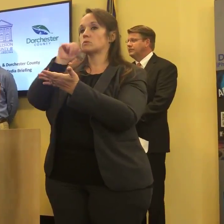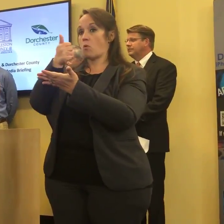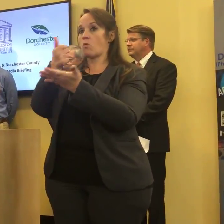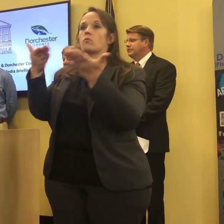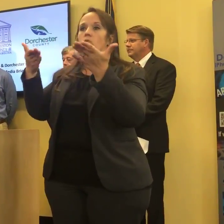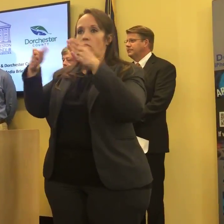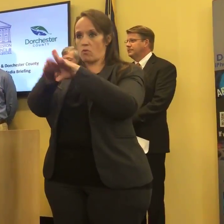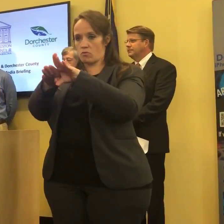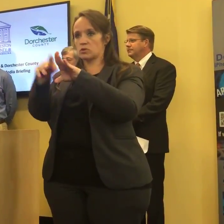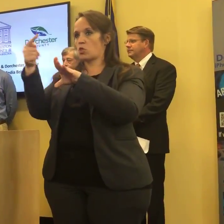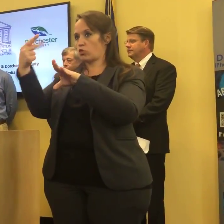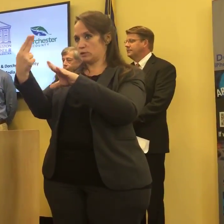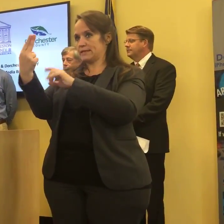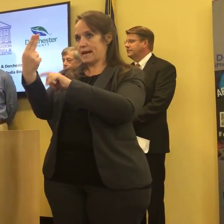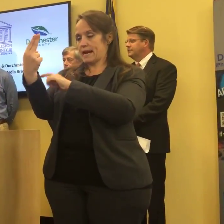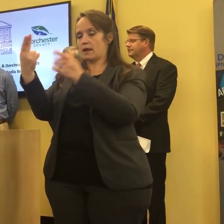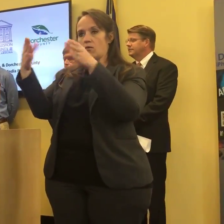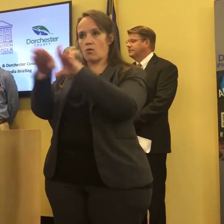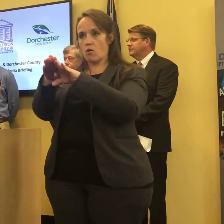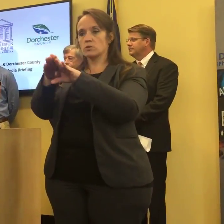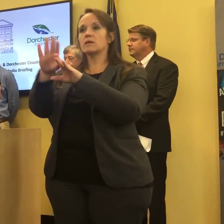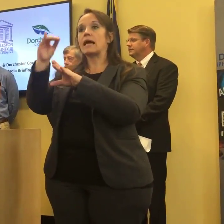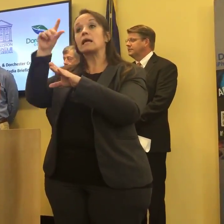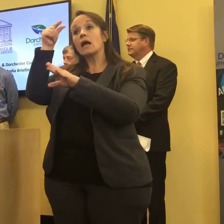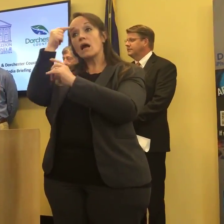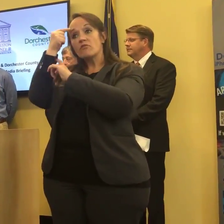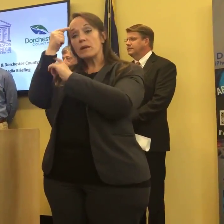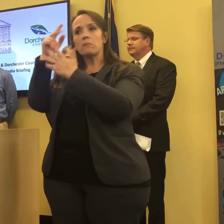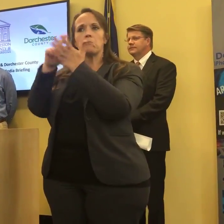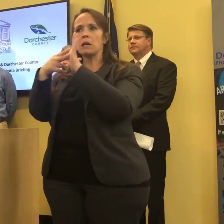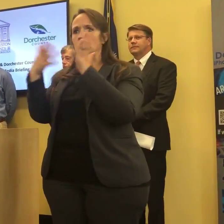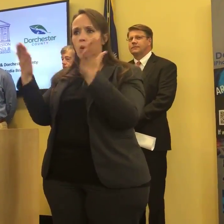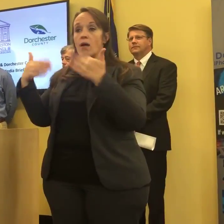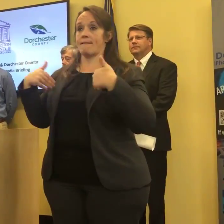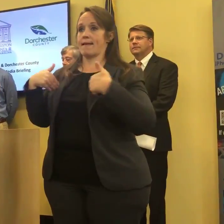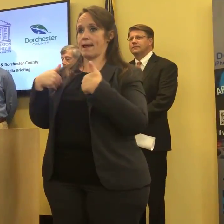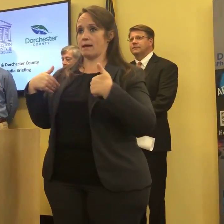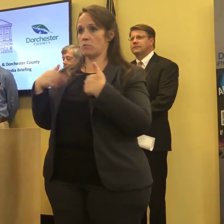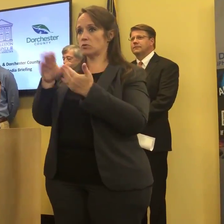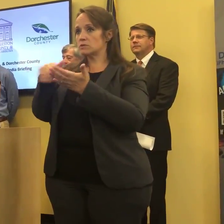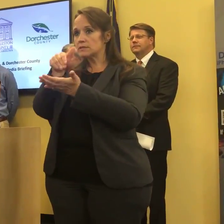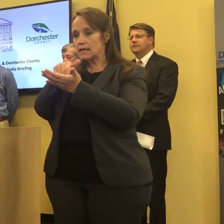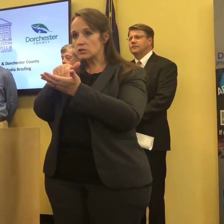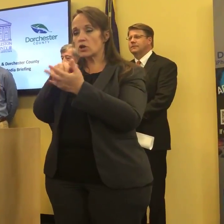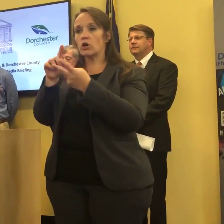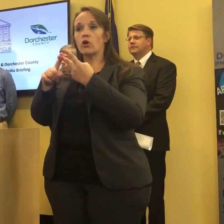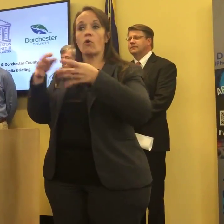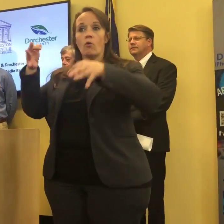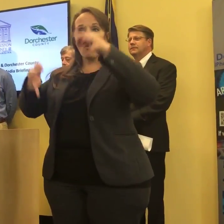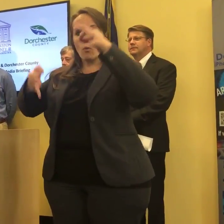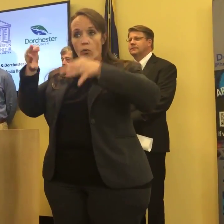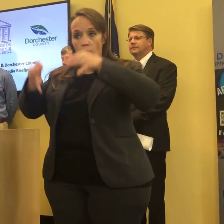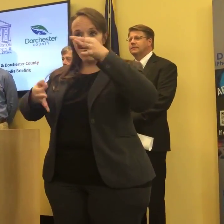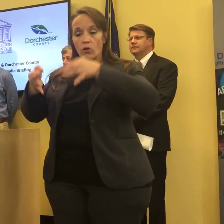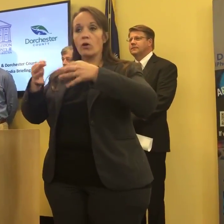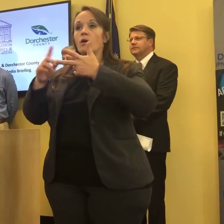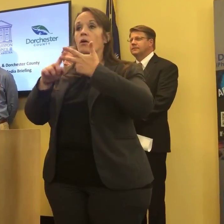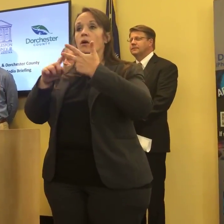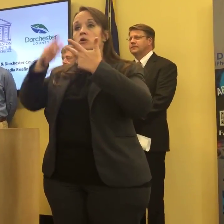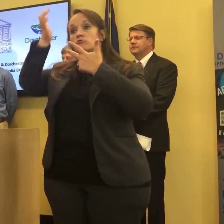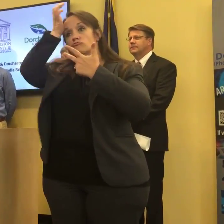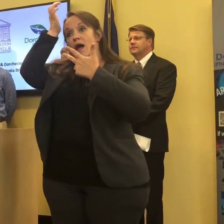closed. With the government offices, that includes the Animal Center and the courthouse, the landfill